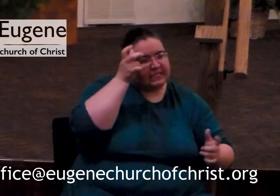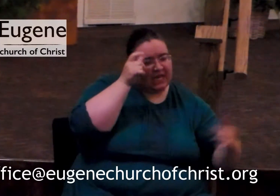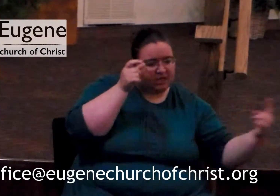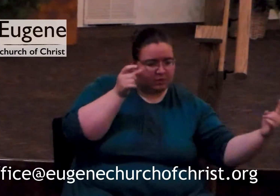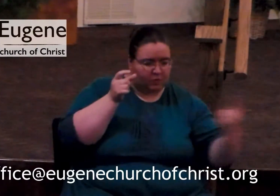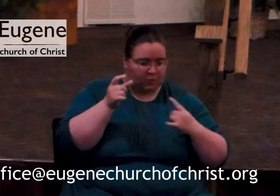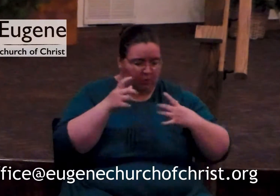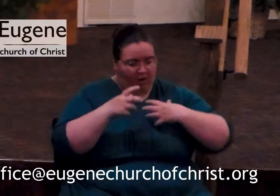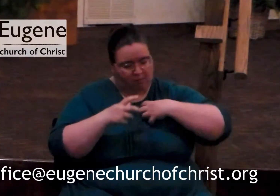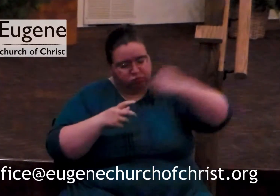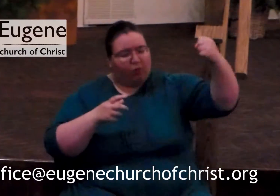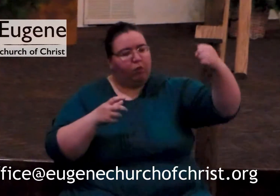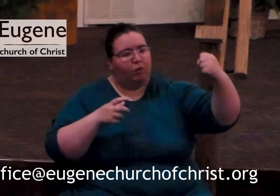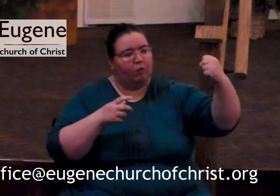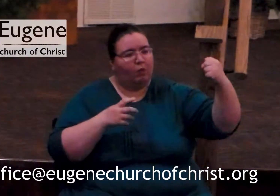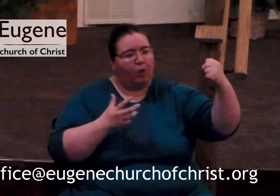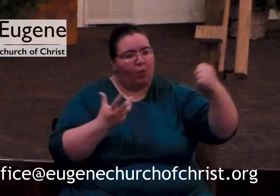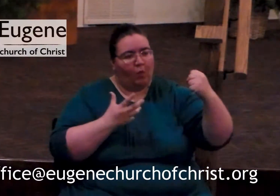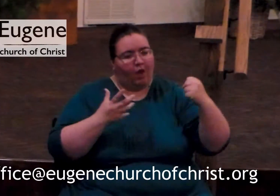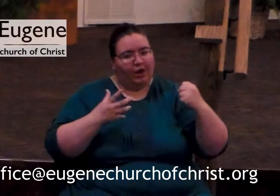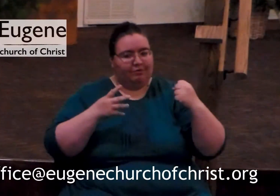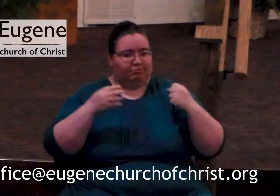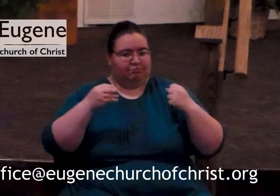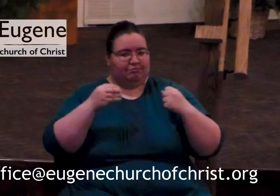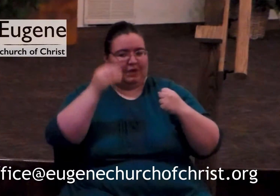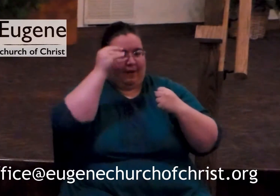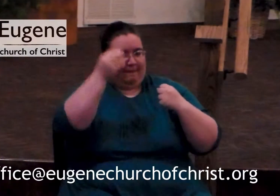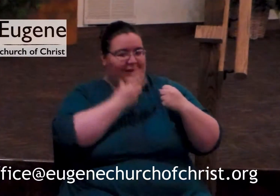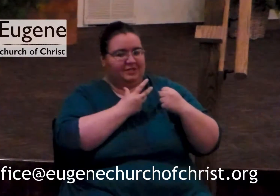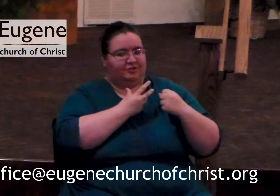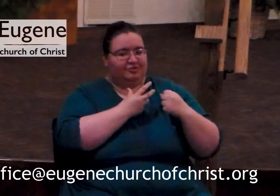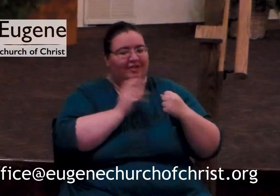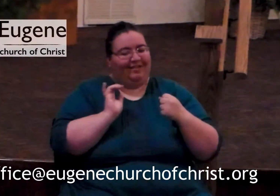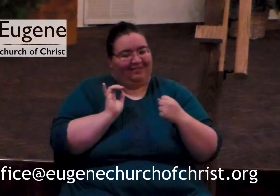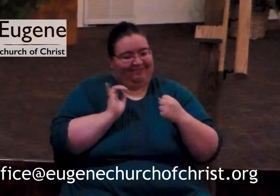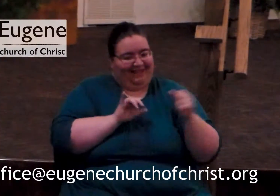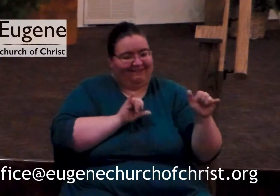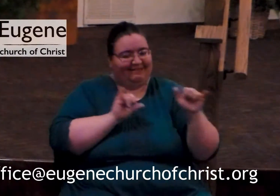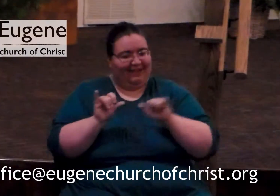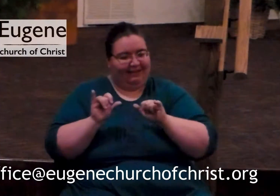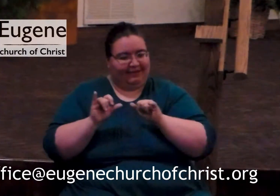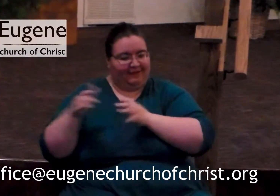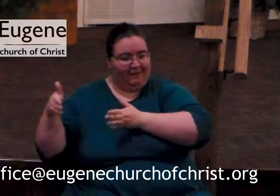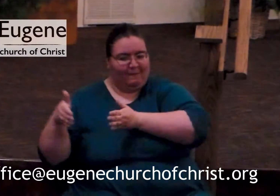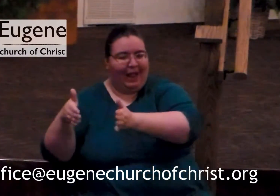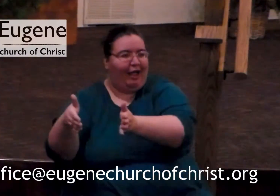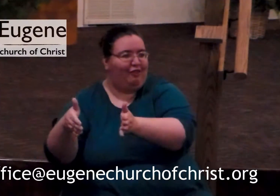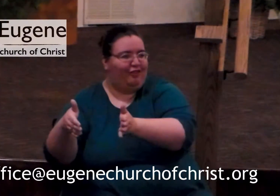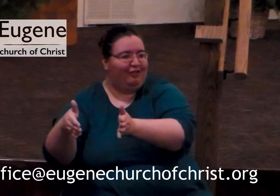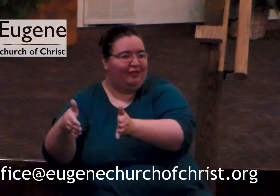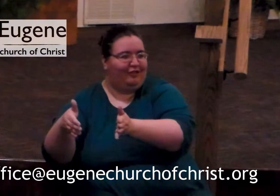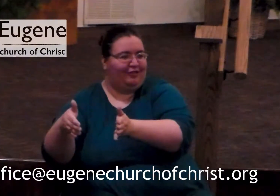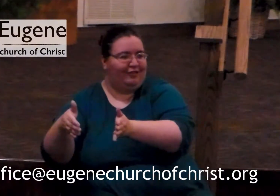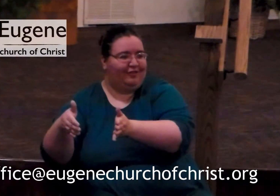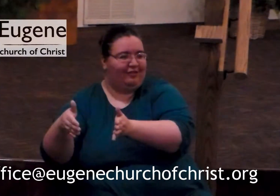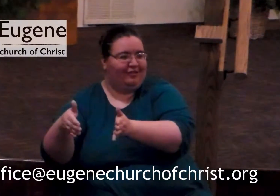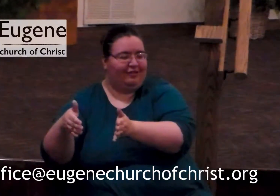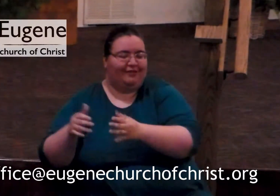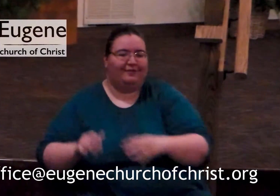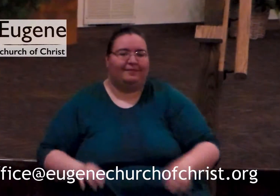heart. This is the seed sown along the path. There are a lot more people in our world this morning